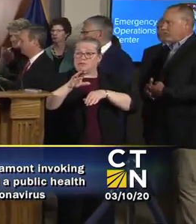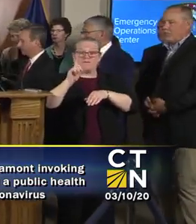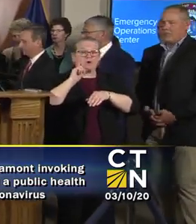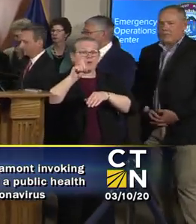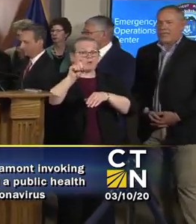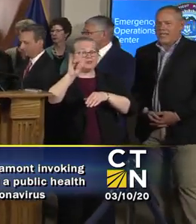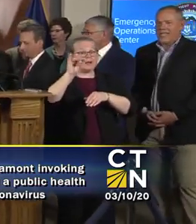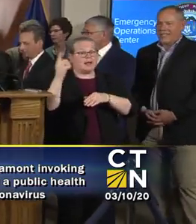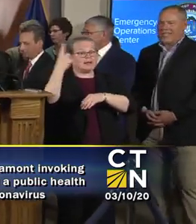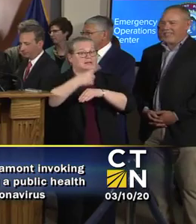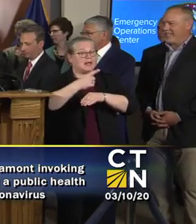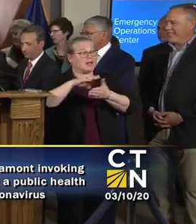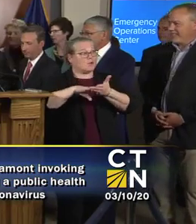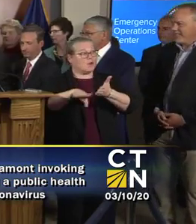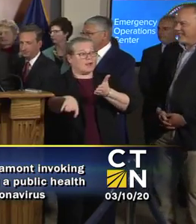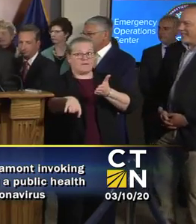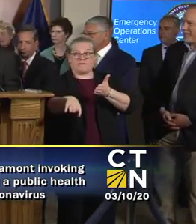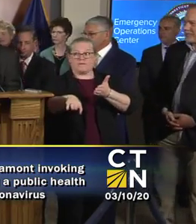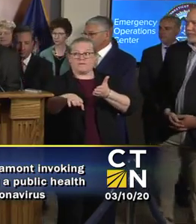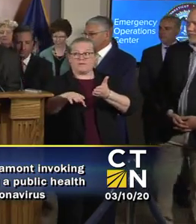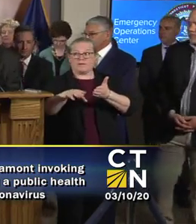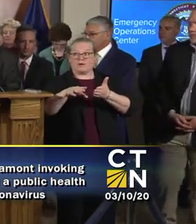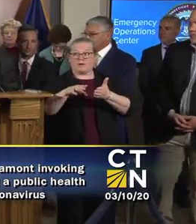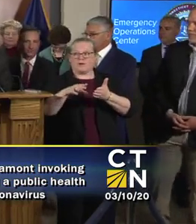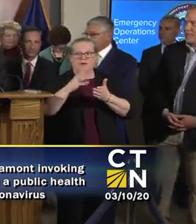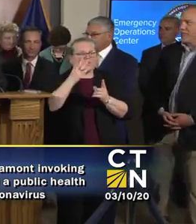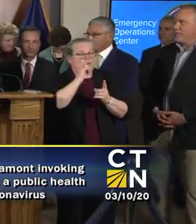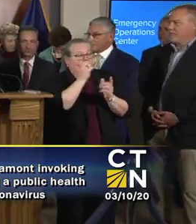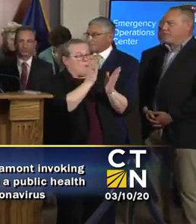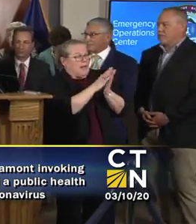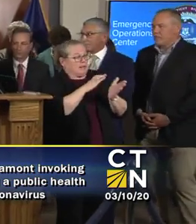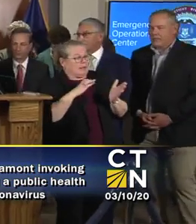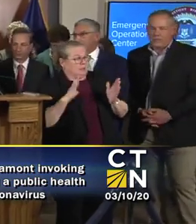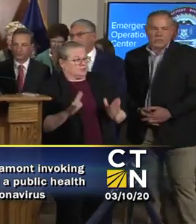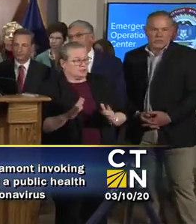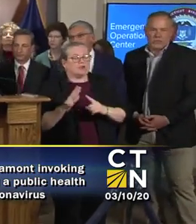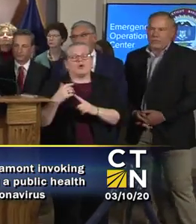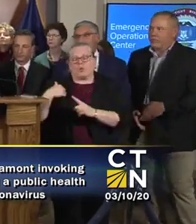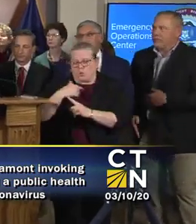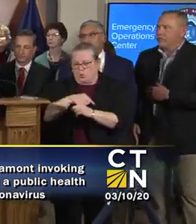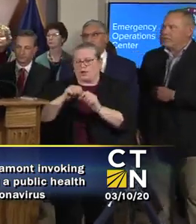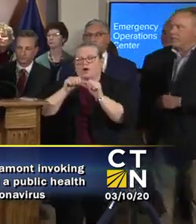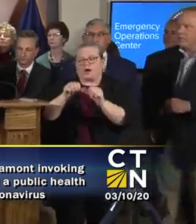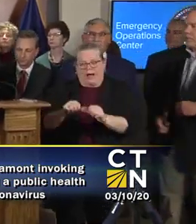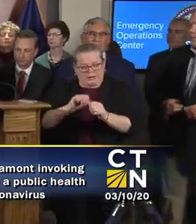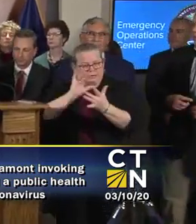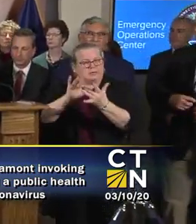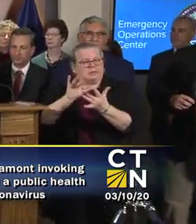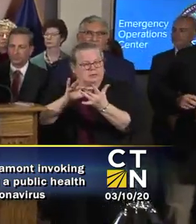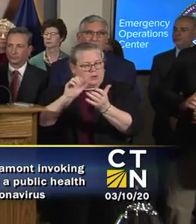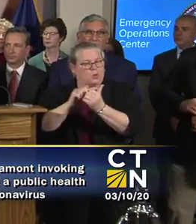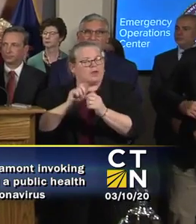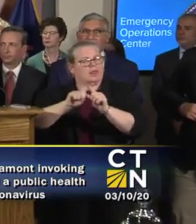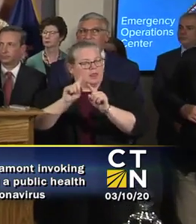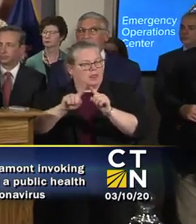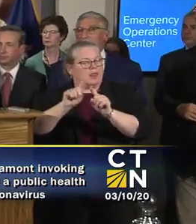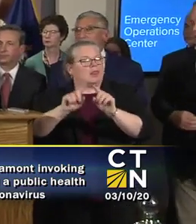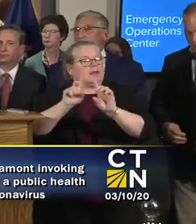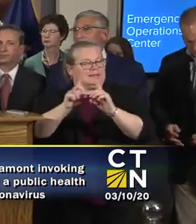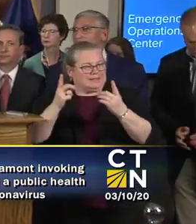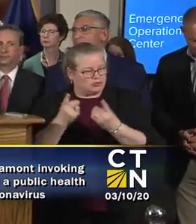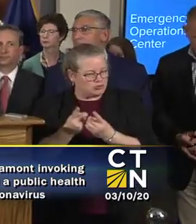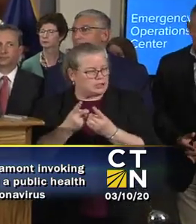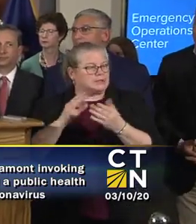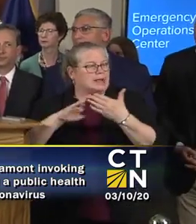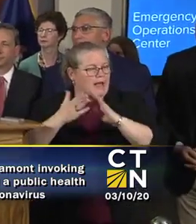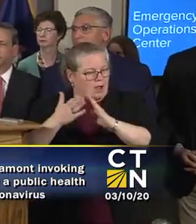ask the commissioner. So that that's not a barrier that people are considering? Yes, we are in constant communication with districts. We have a dedicated communication link